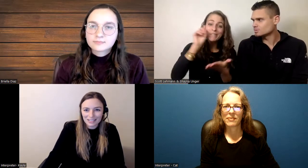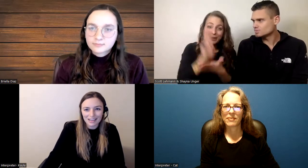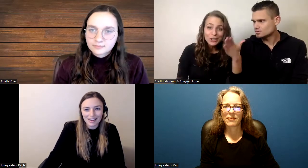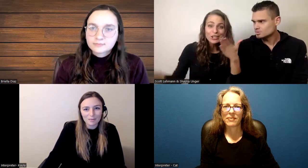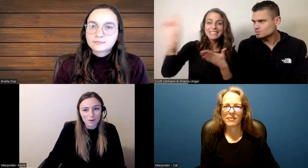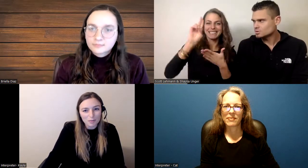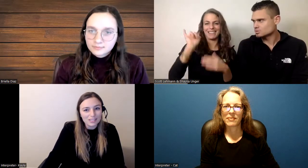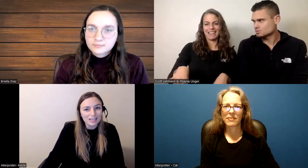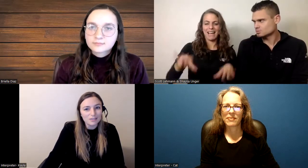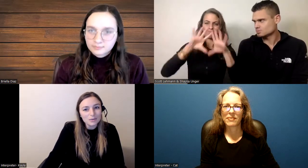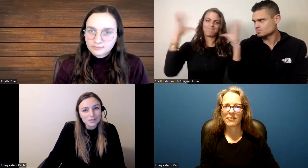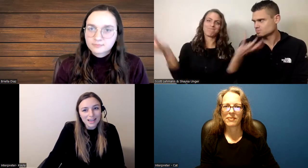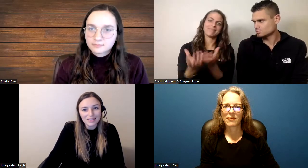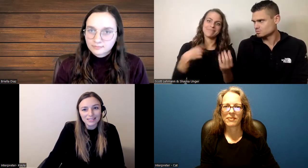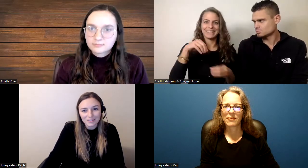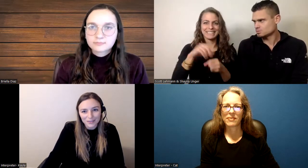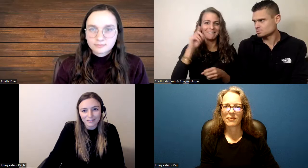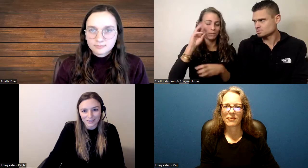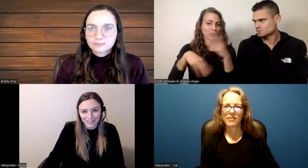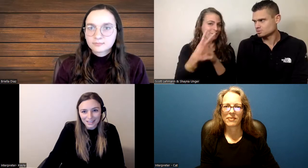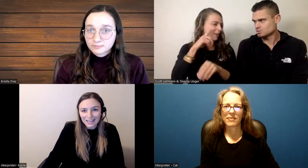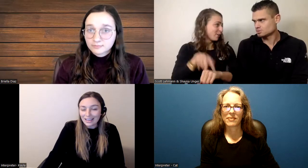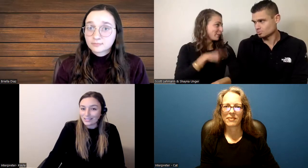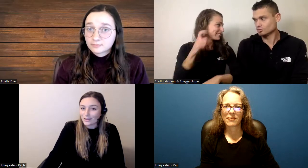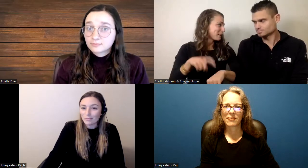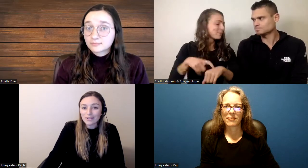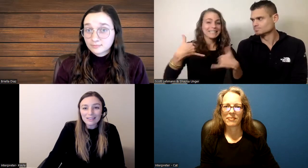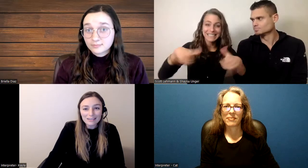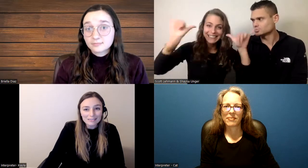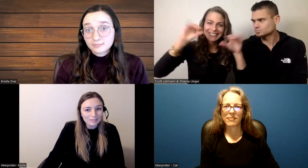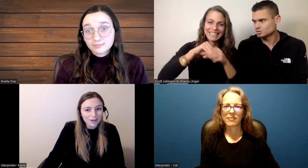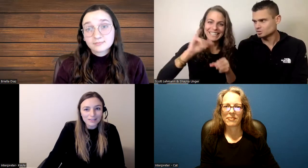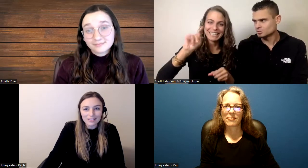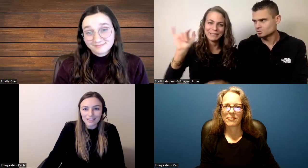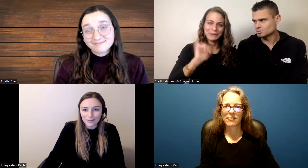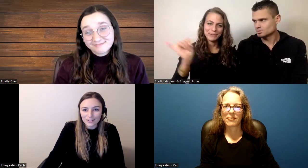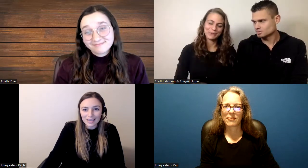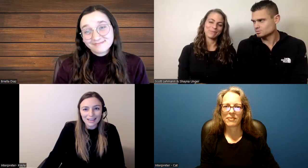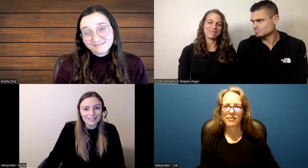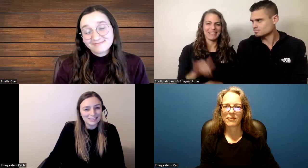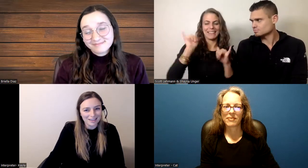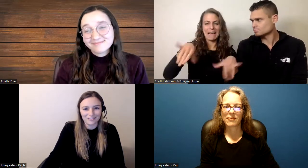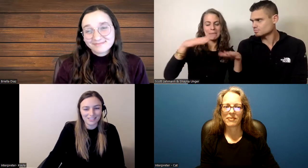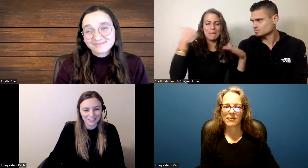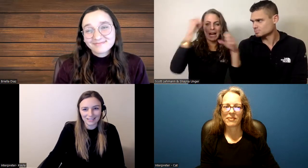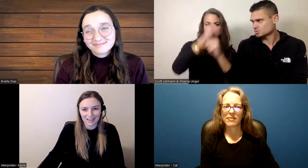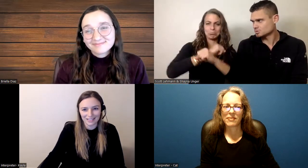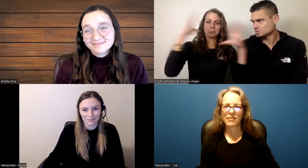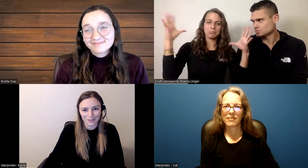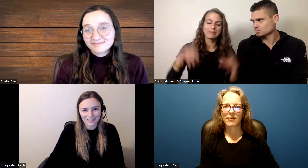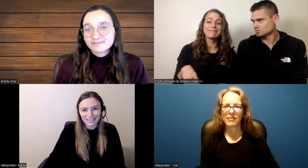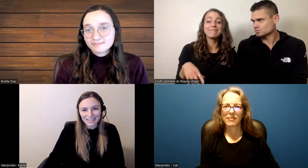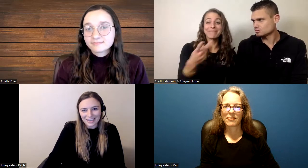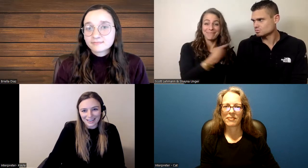families. We both went to deaf schools and deaf university. And so completely involved in the deaf world and stuff still in that